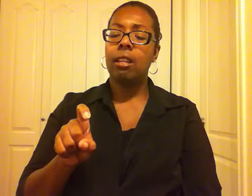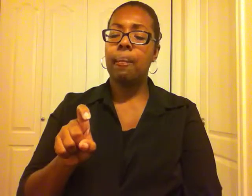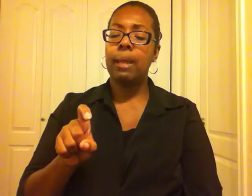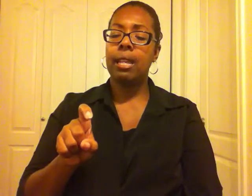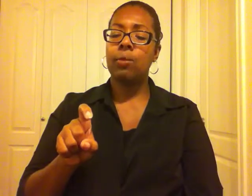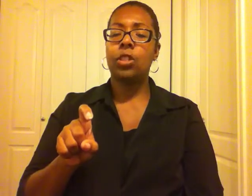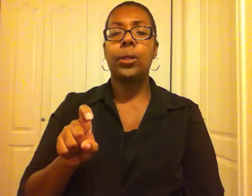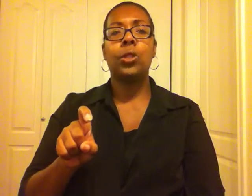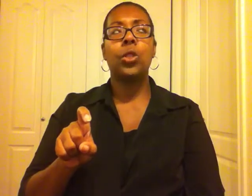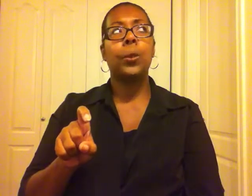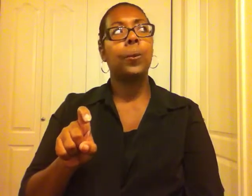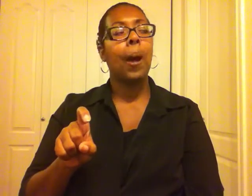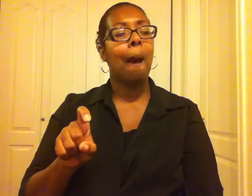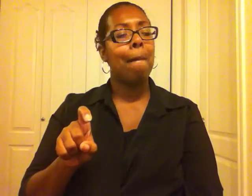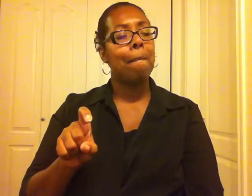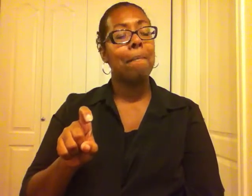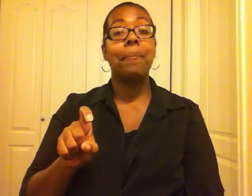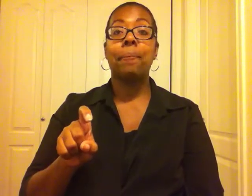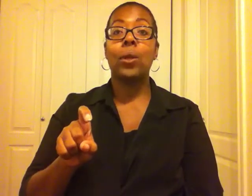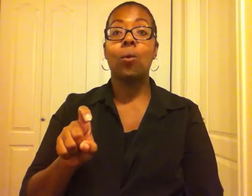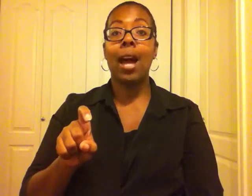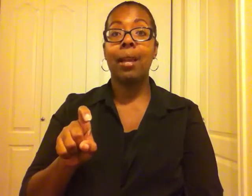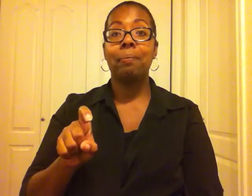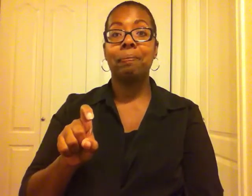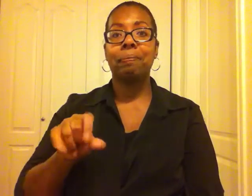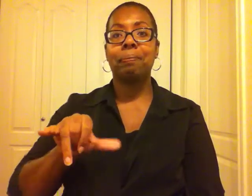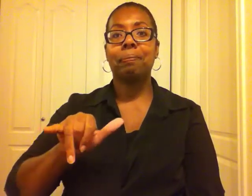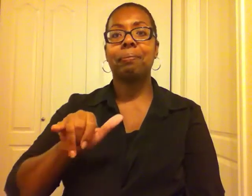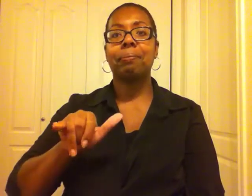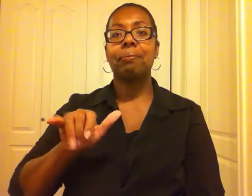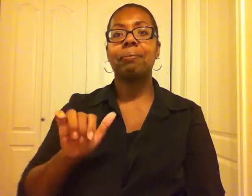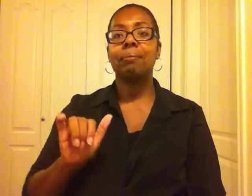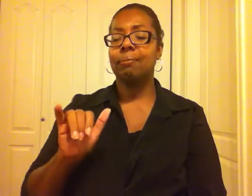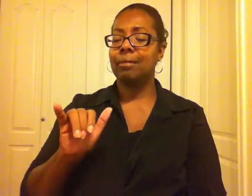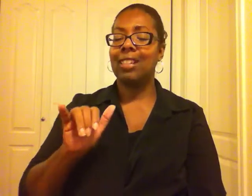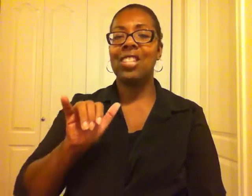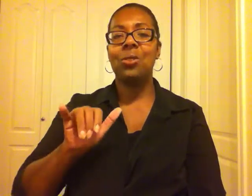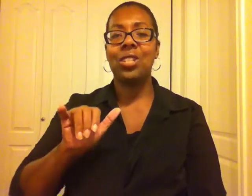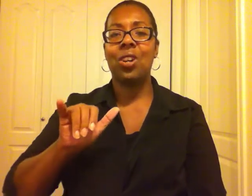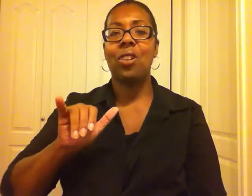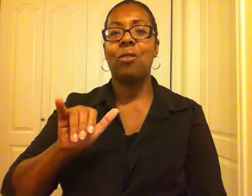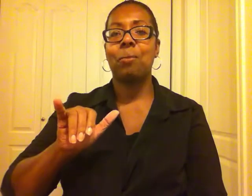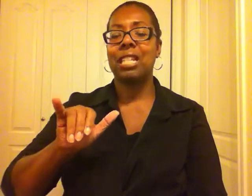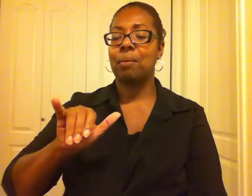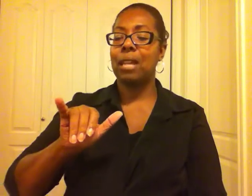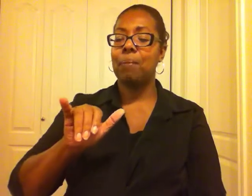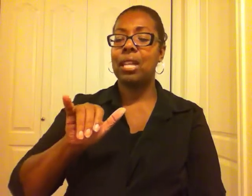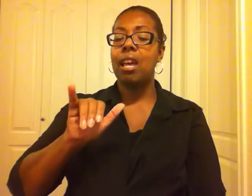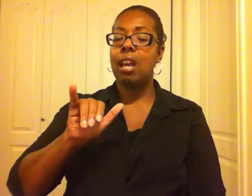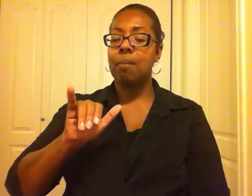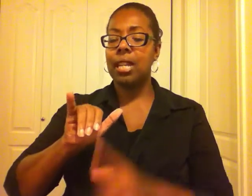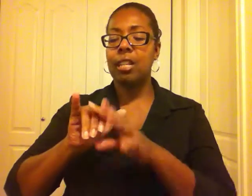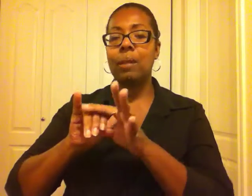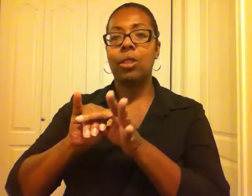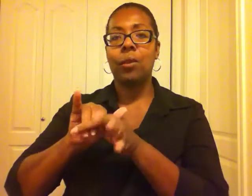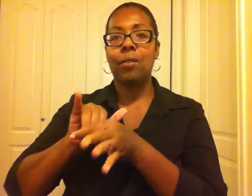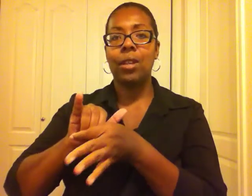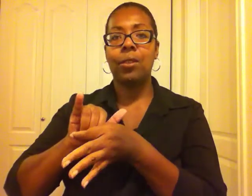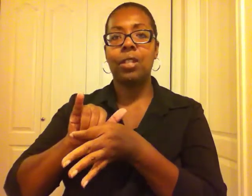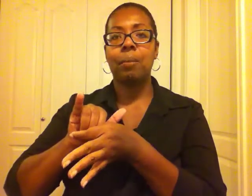And then we're going to do Y. Now this one is hard for me sometimes. I'm taking my 3 fingers, I